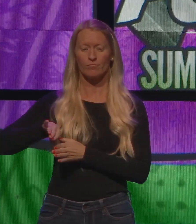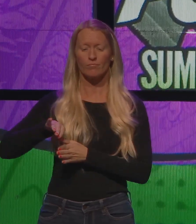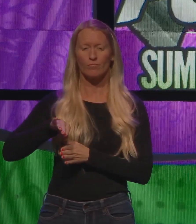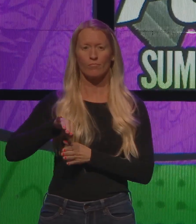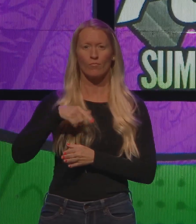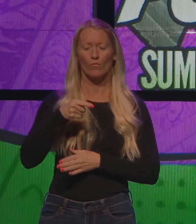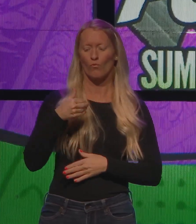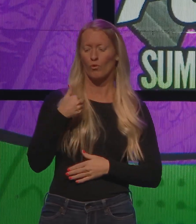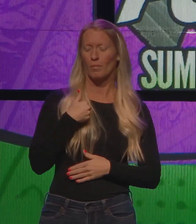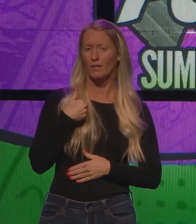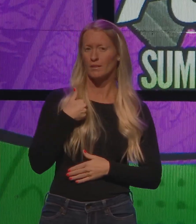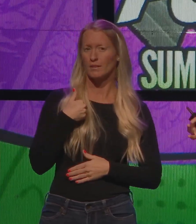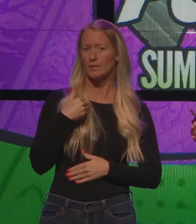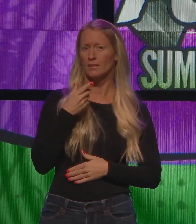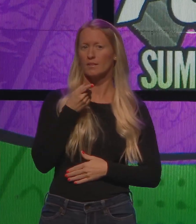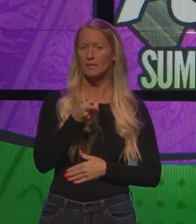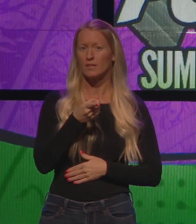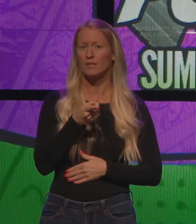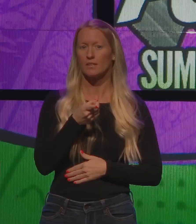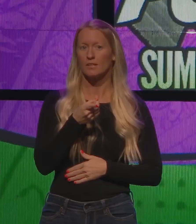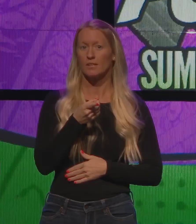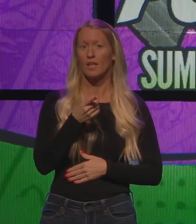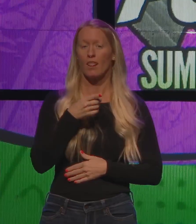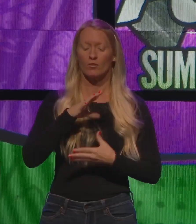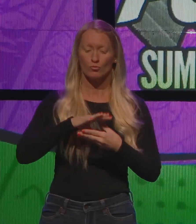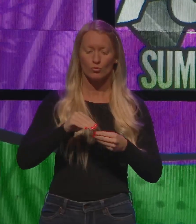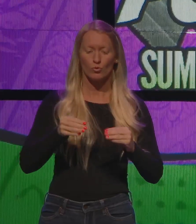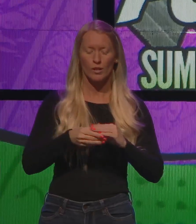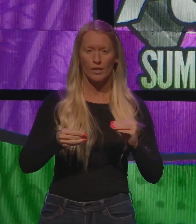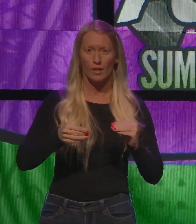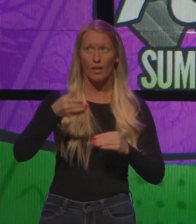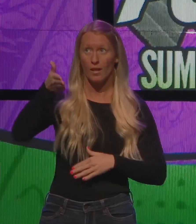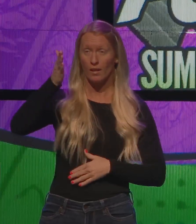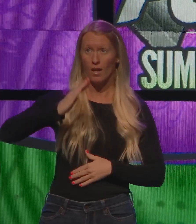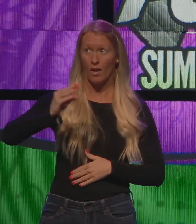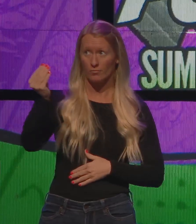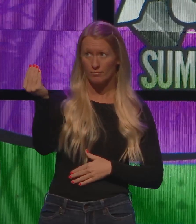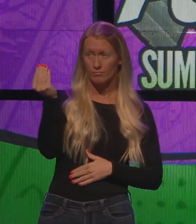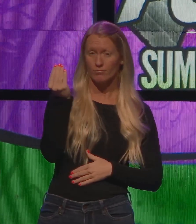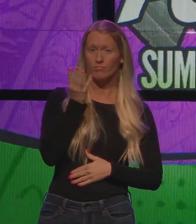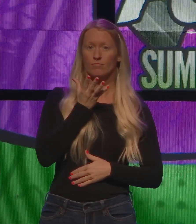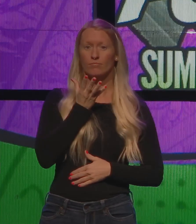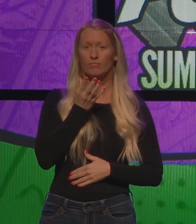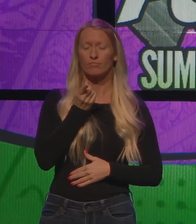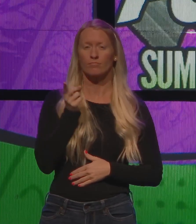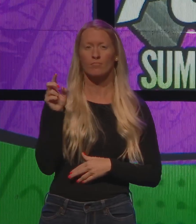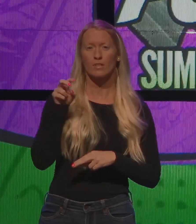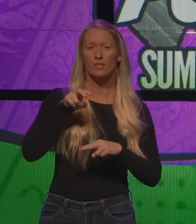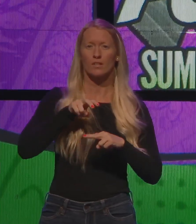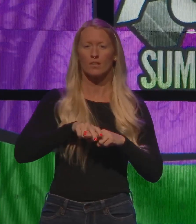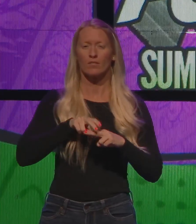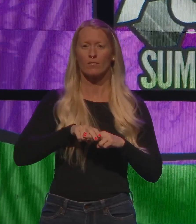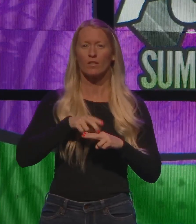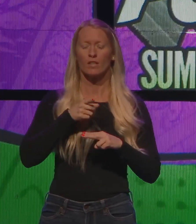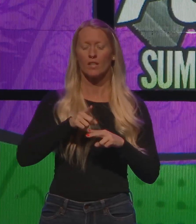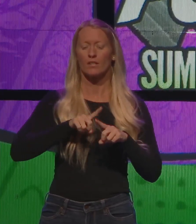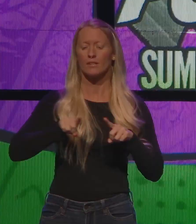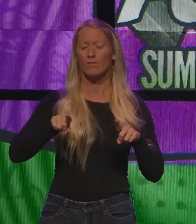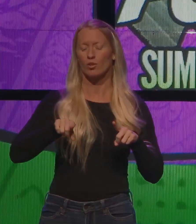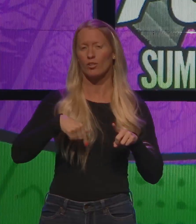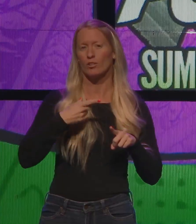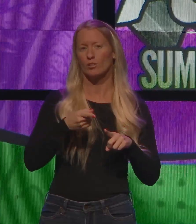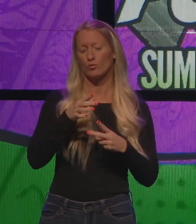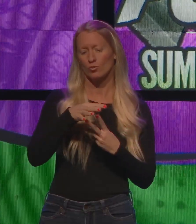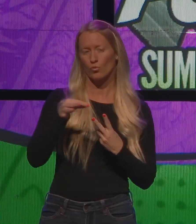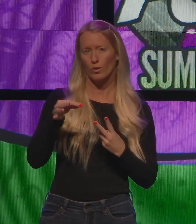has handed to us, to remind us to look at, to sit with an alternative. I don't want to spend our